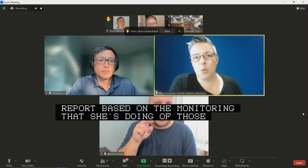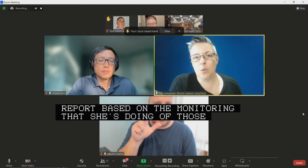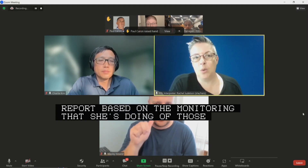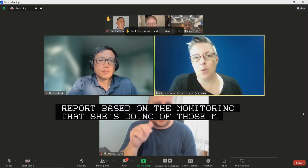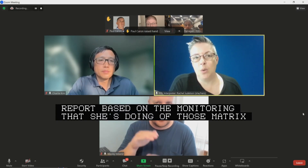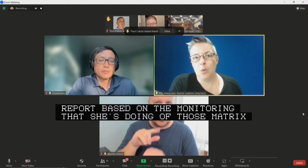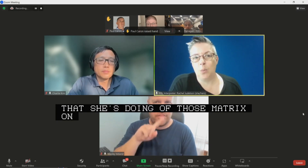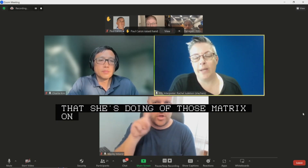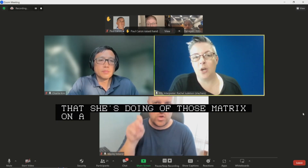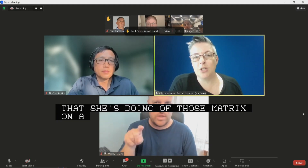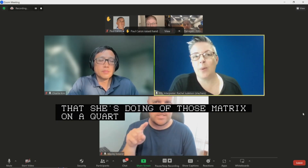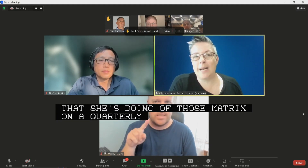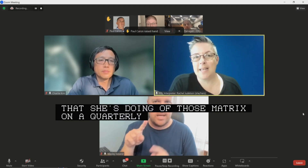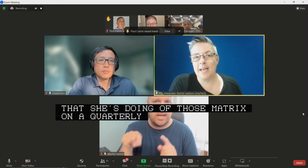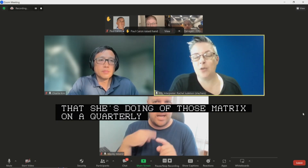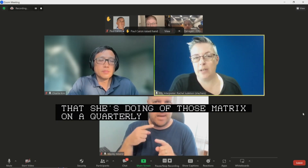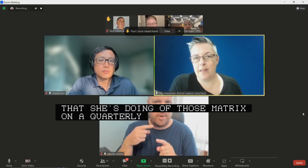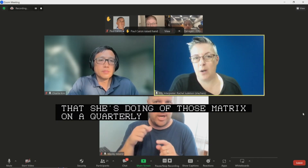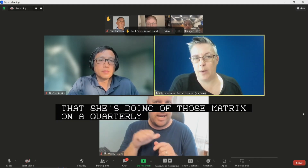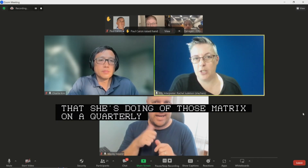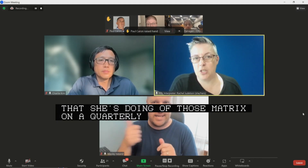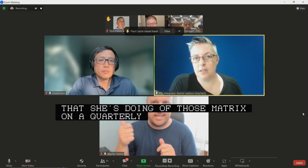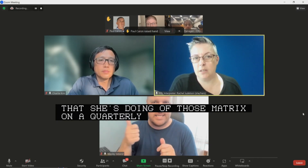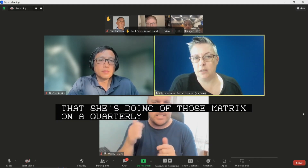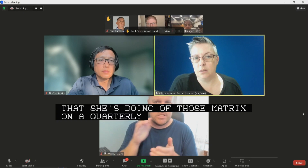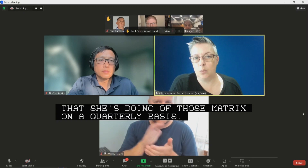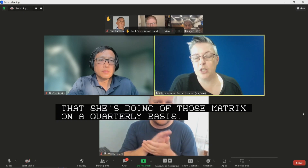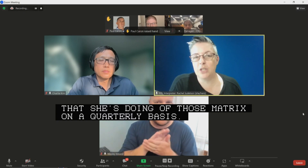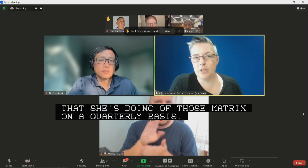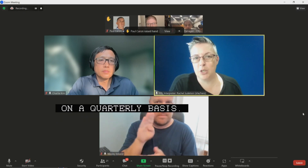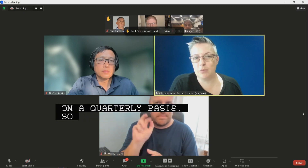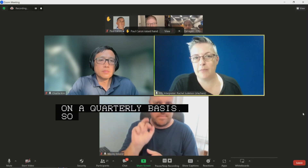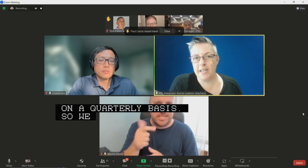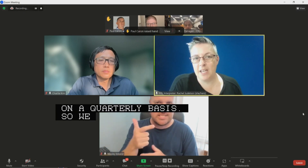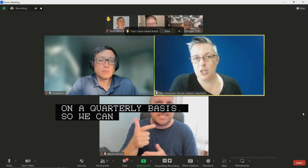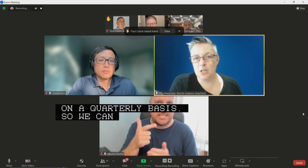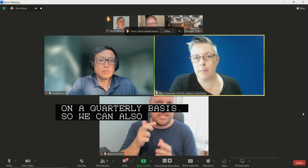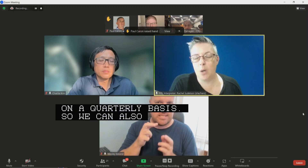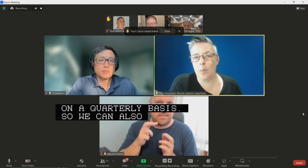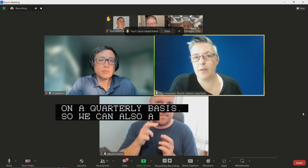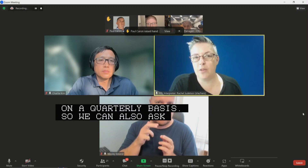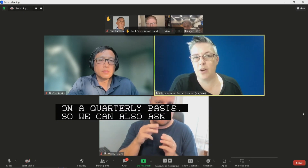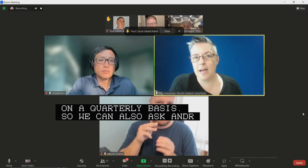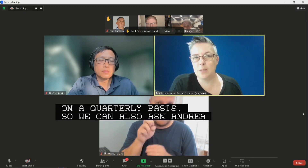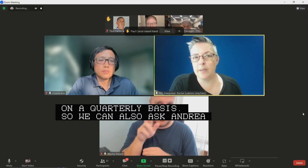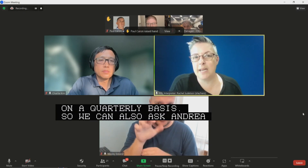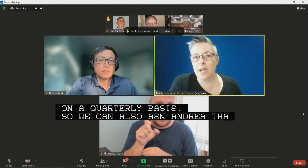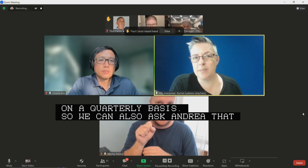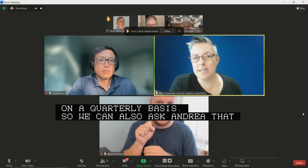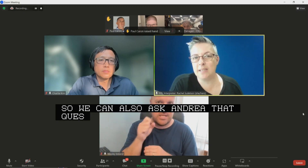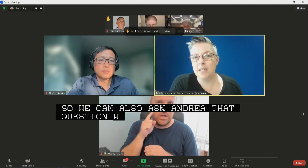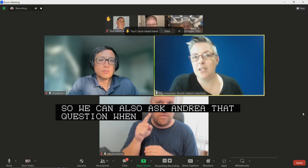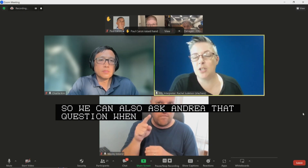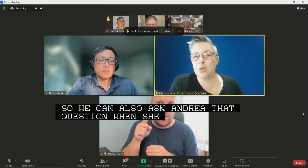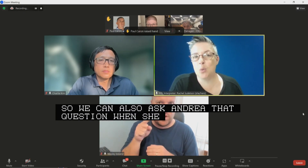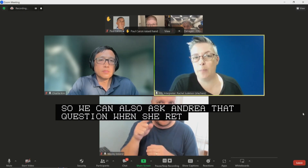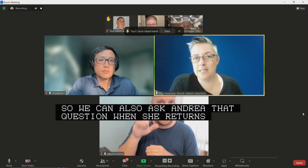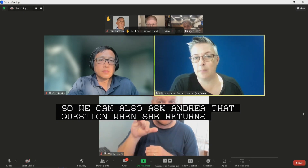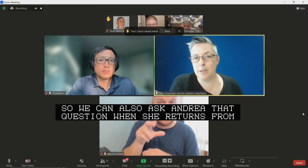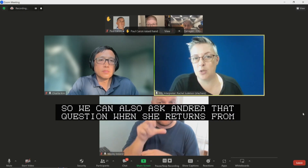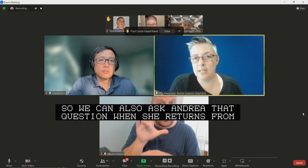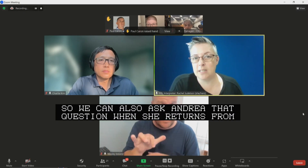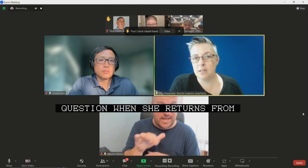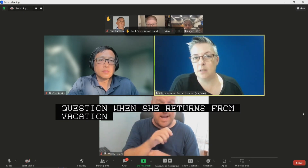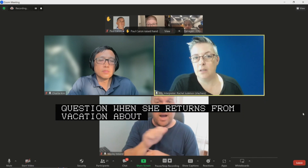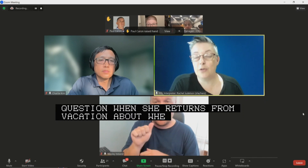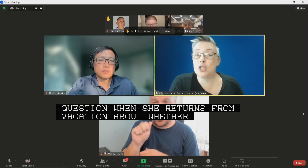And so we can also ask Andrea that question when she returns from vacation about whether there has been any update to the school